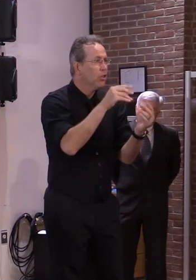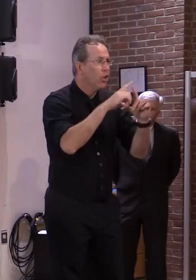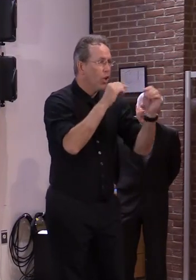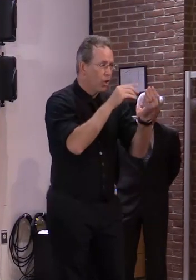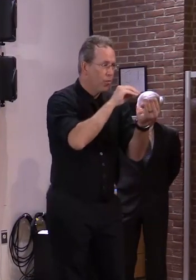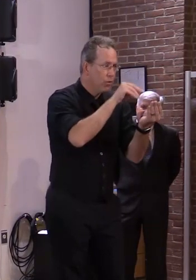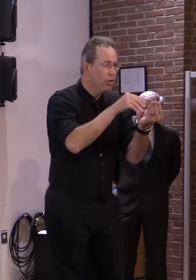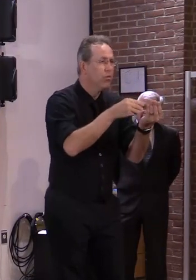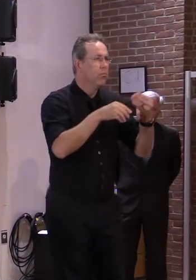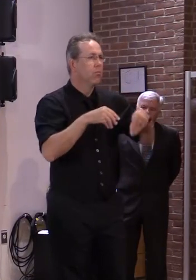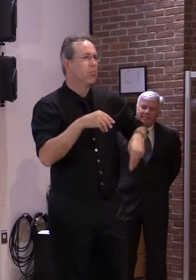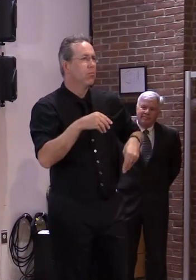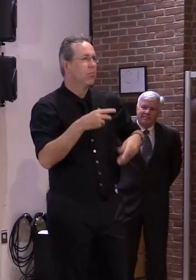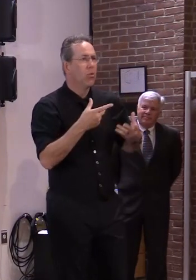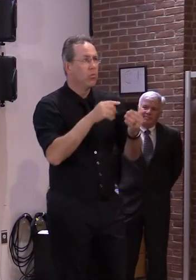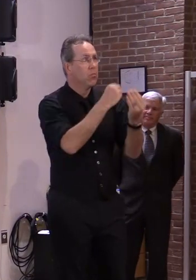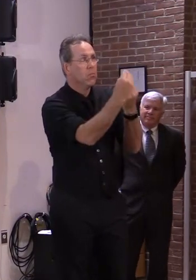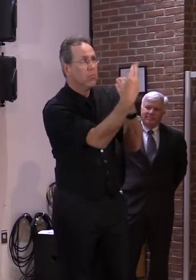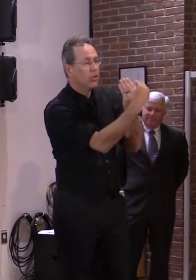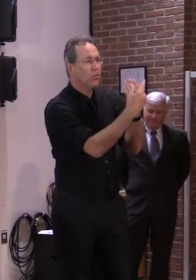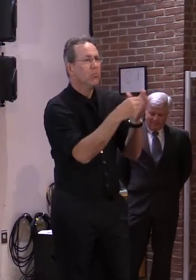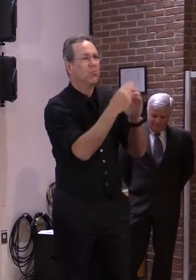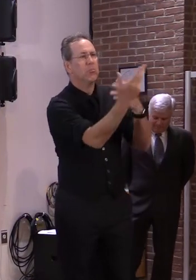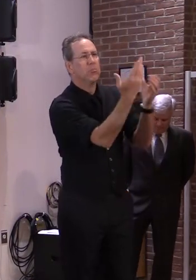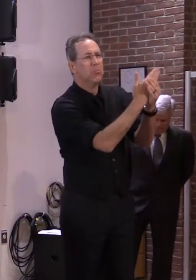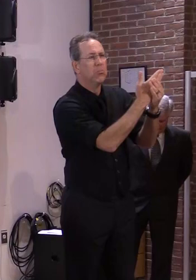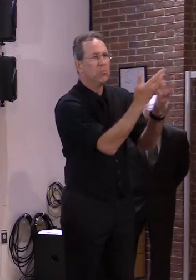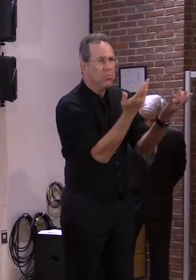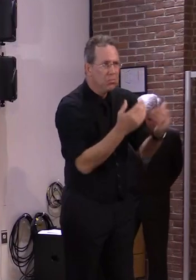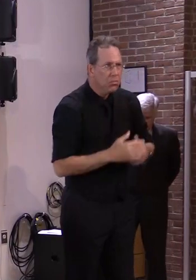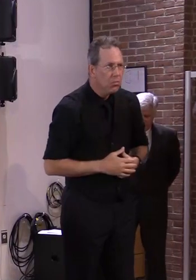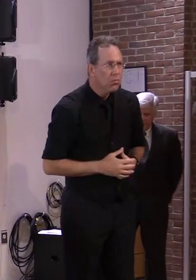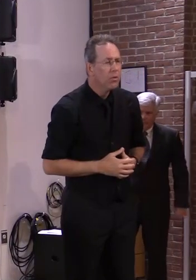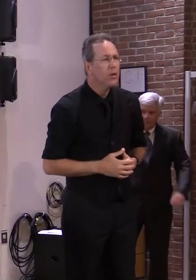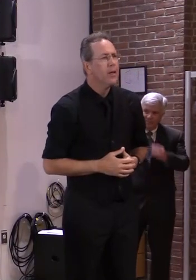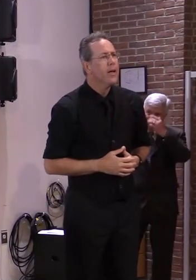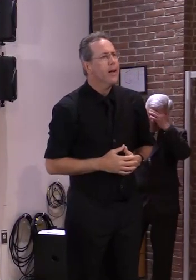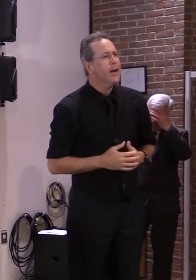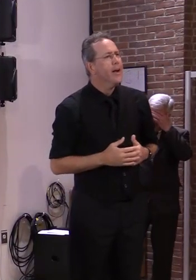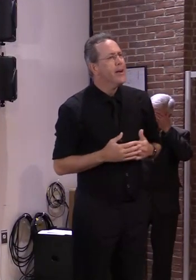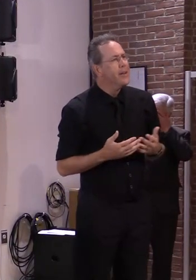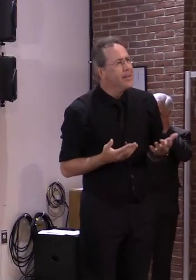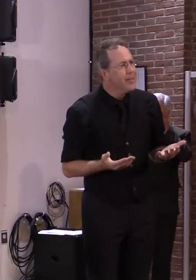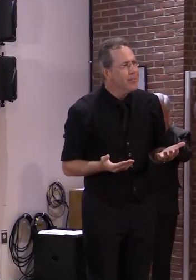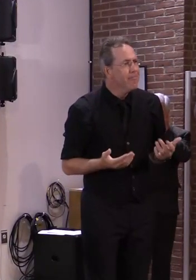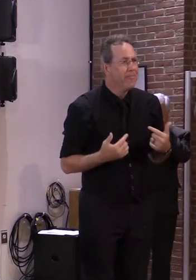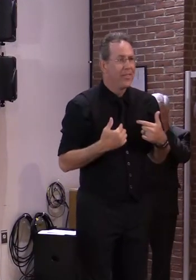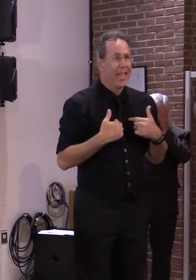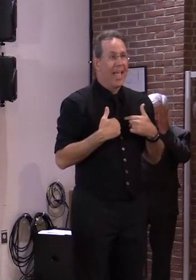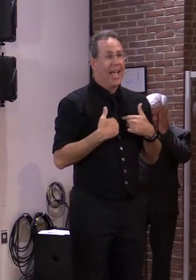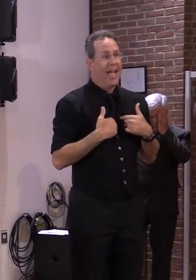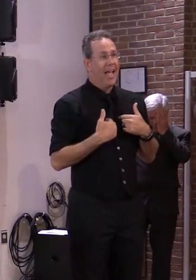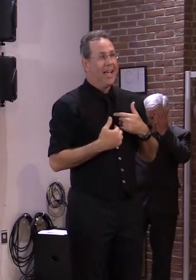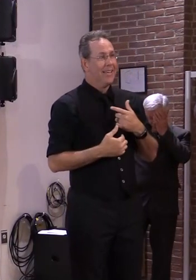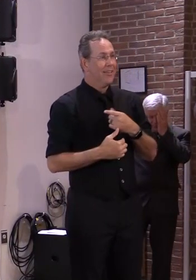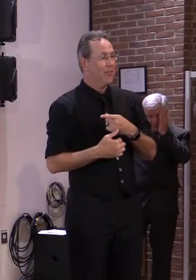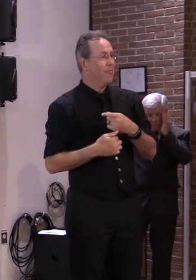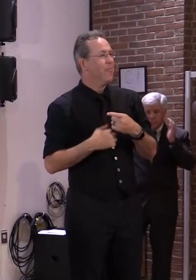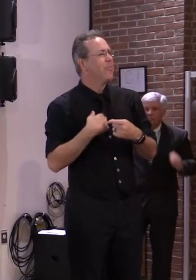I don't have any inside knowledge as to what's going to happen, but I would not be surprised if there wasn't some sort